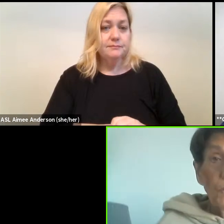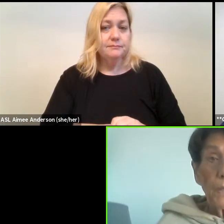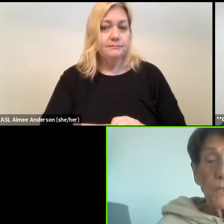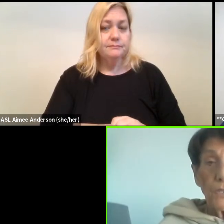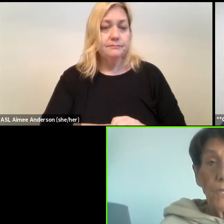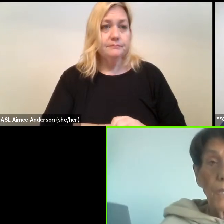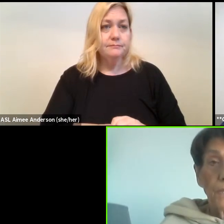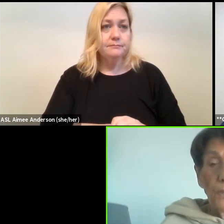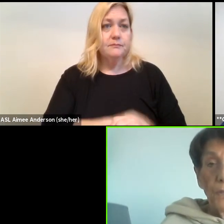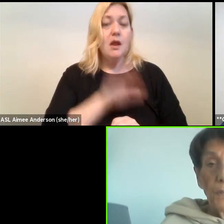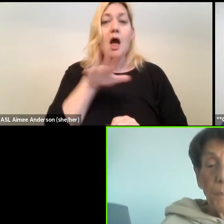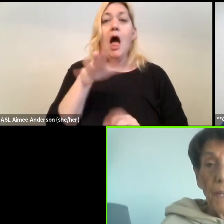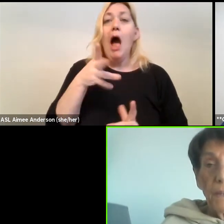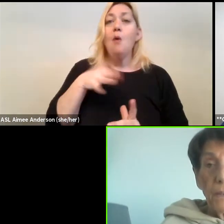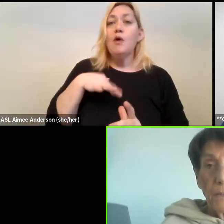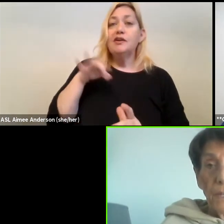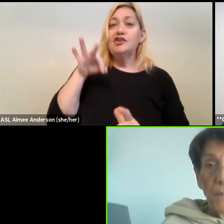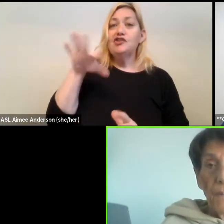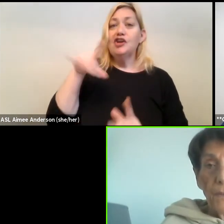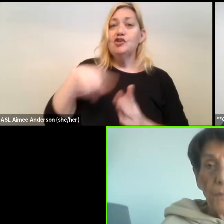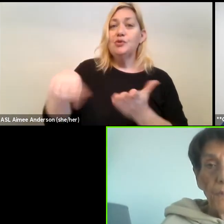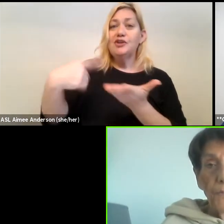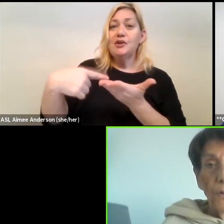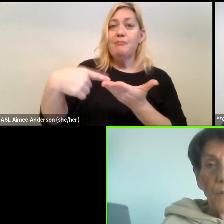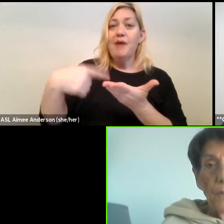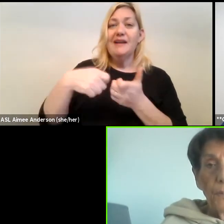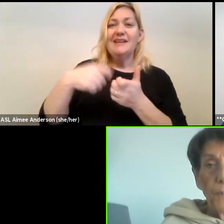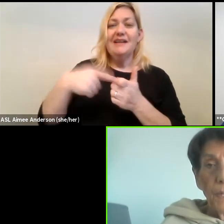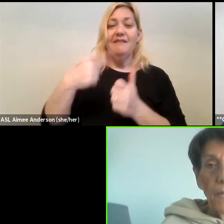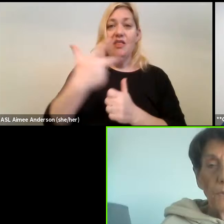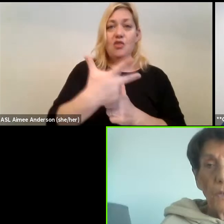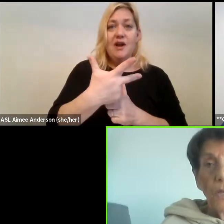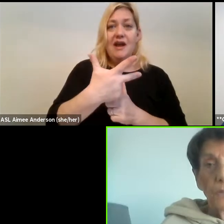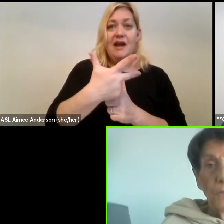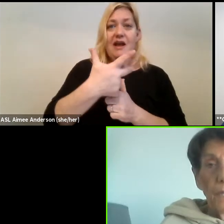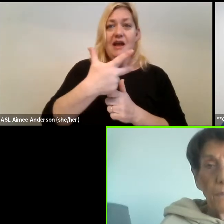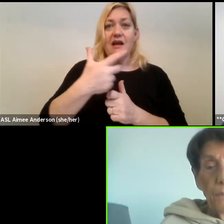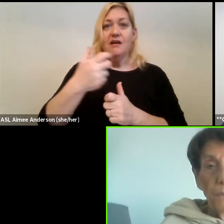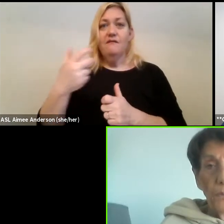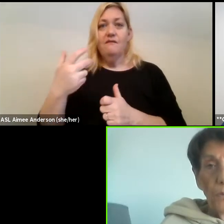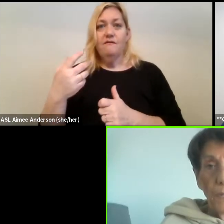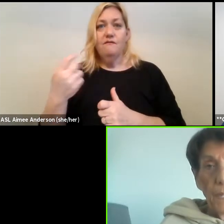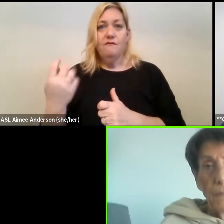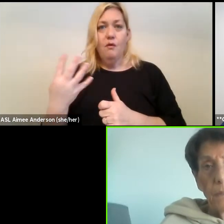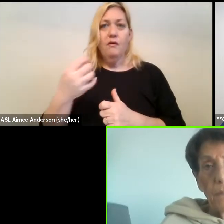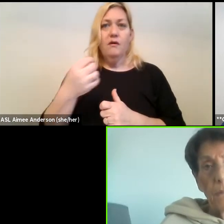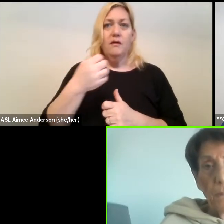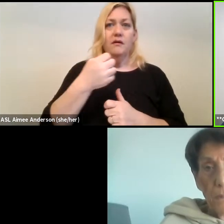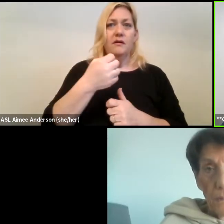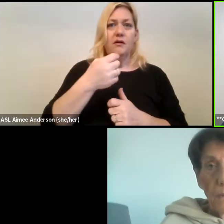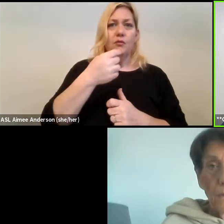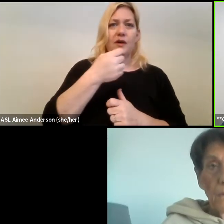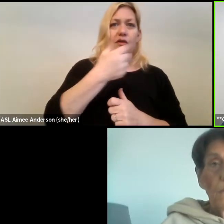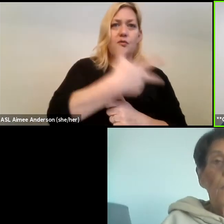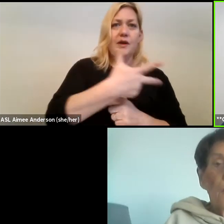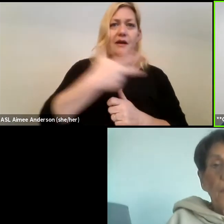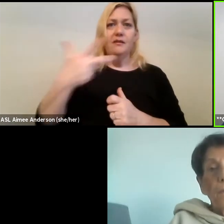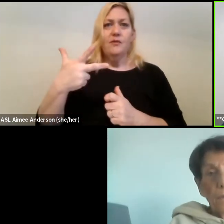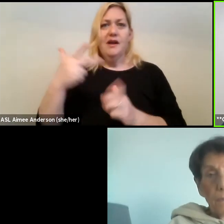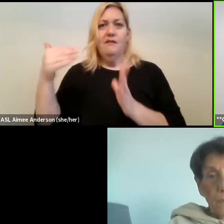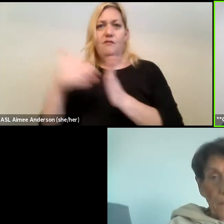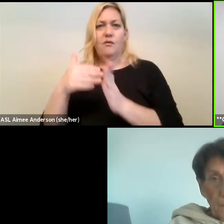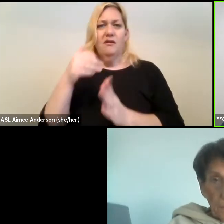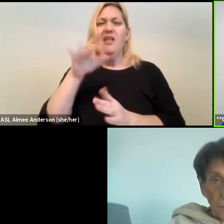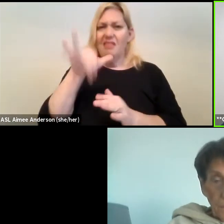I would There just you go. wanted to suggest that during the debate, that instead of having 3 for and then 3 against, we alternate for and against. That is the rule.